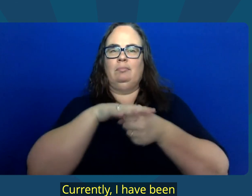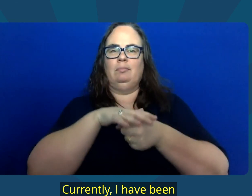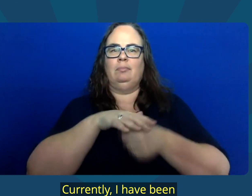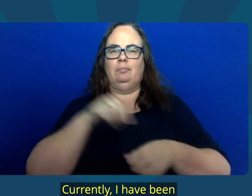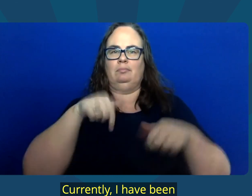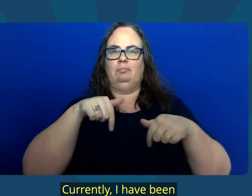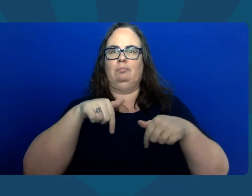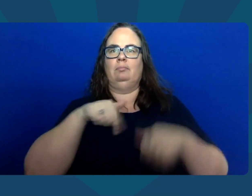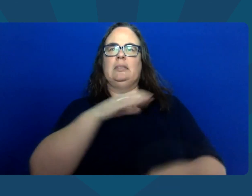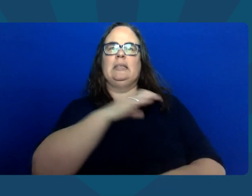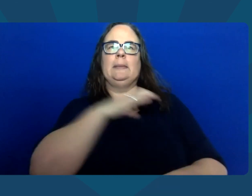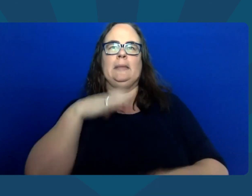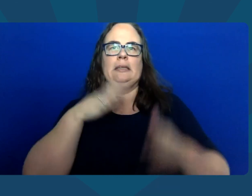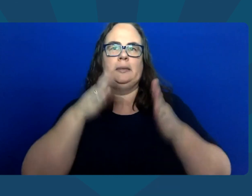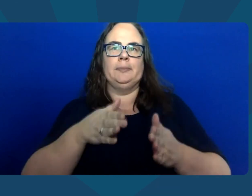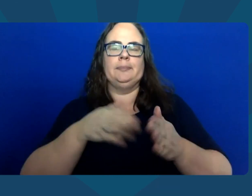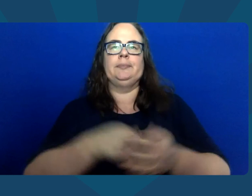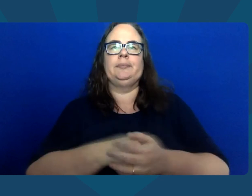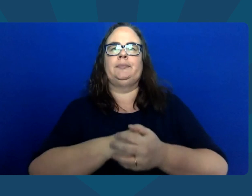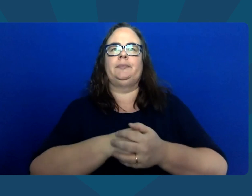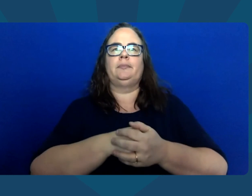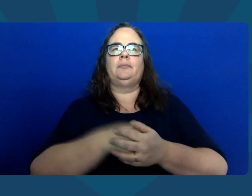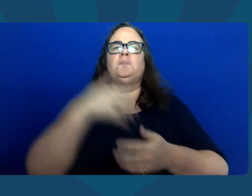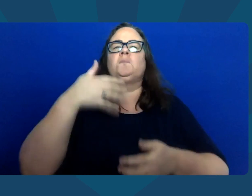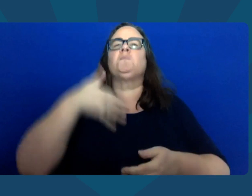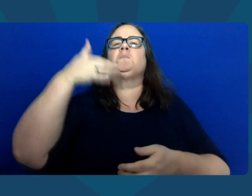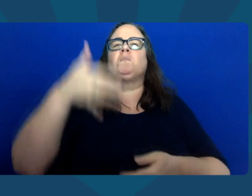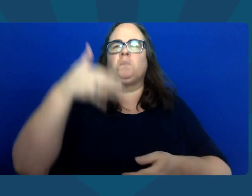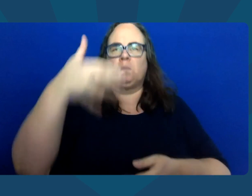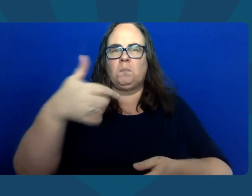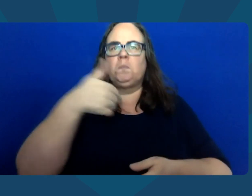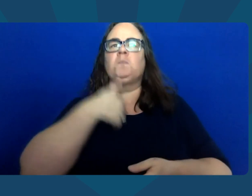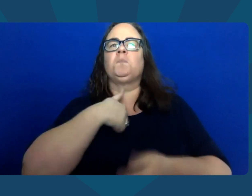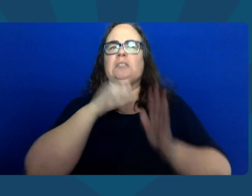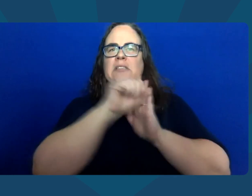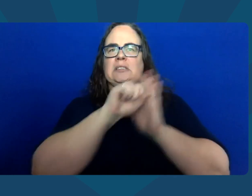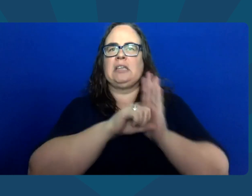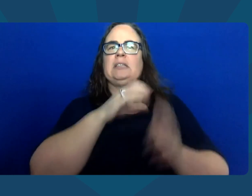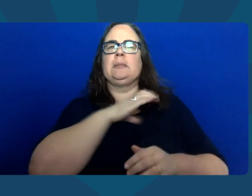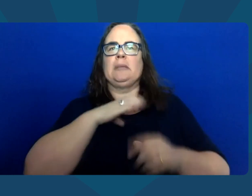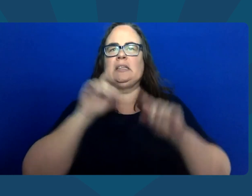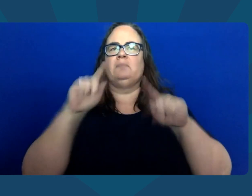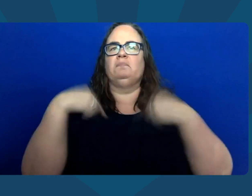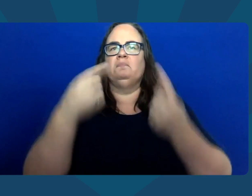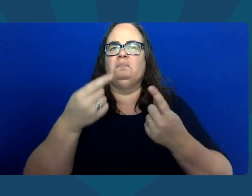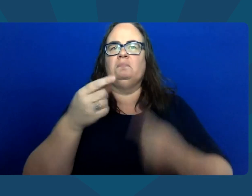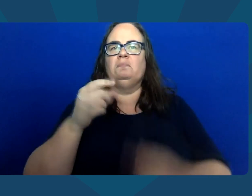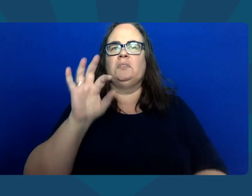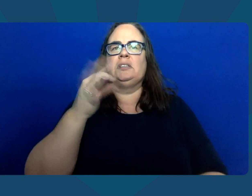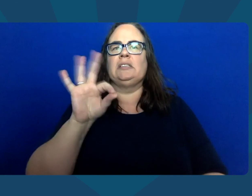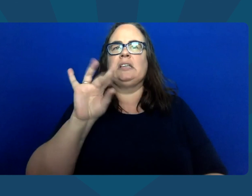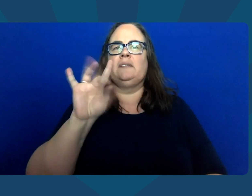this district as a precinct committeeman and at times as a state committeeman